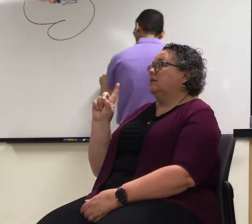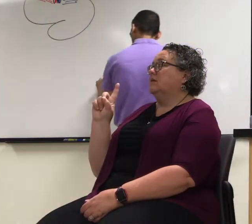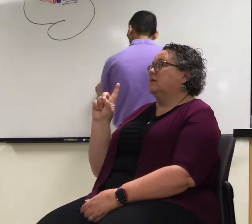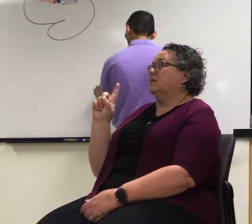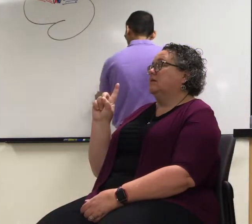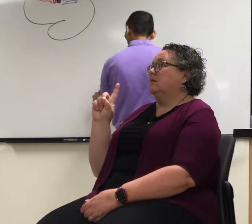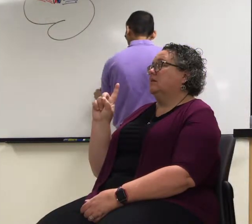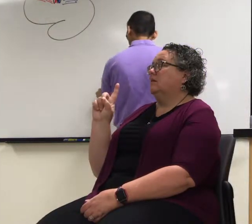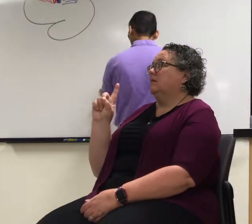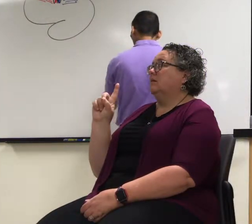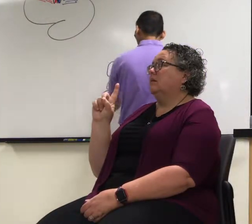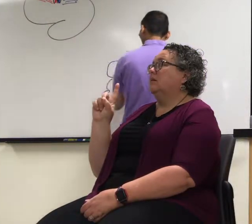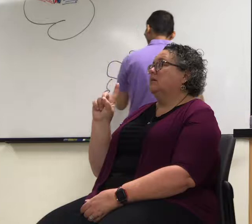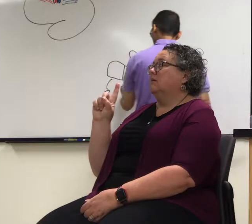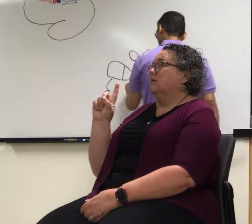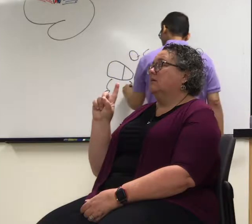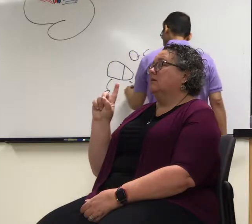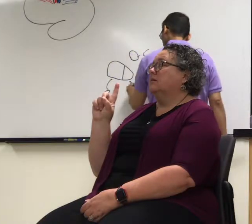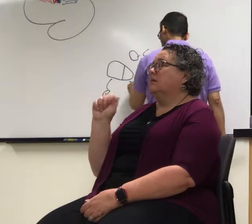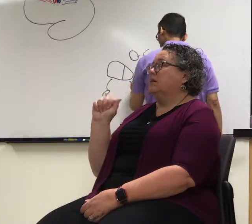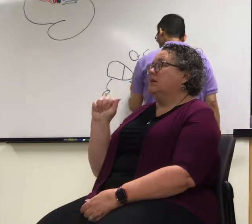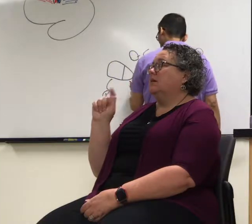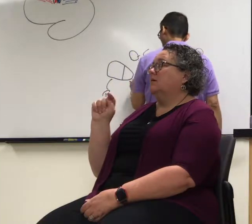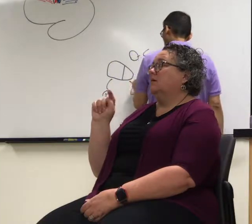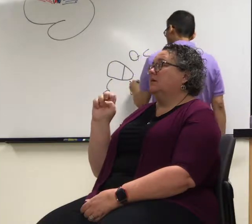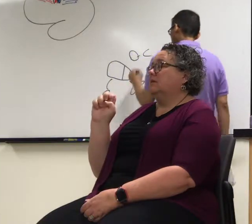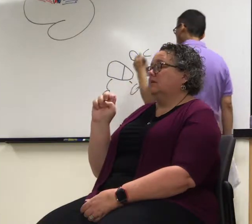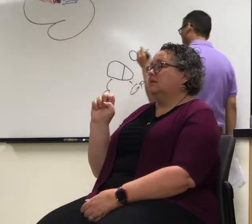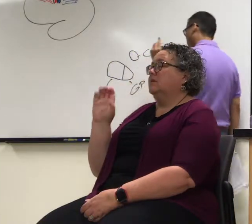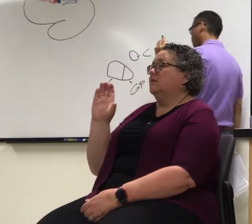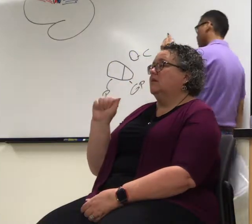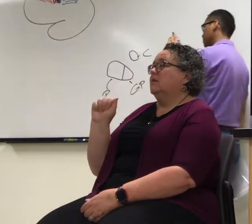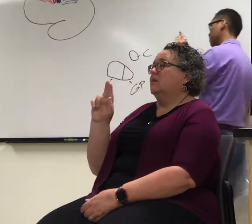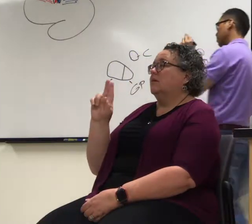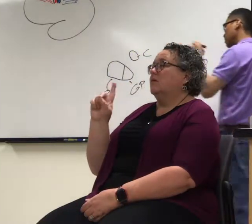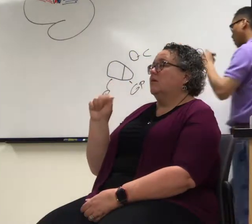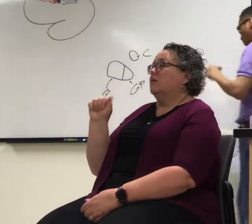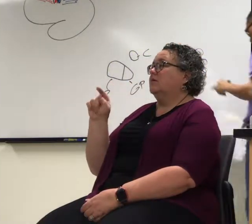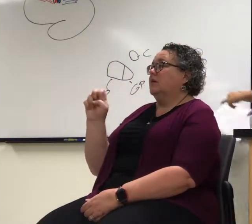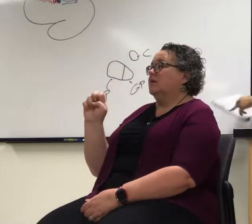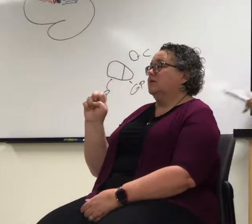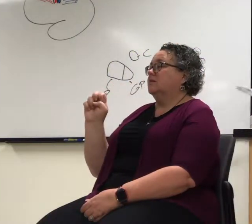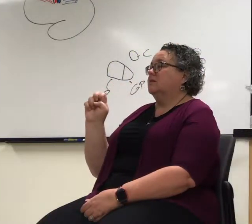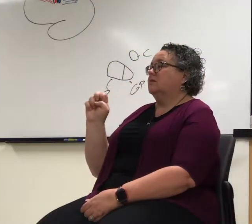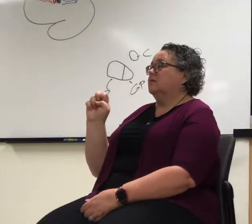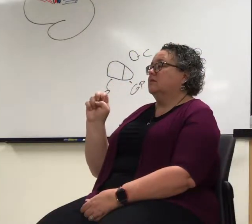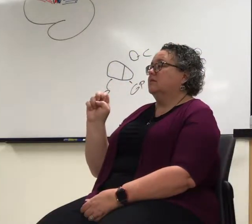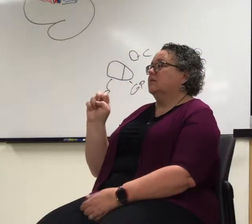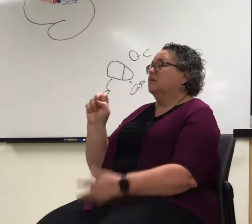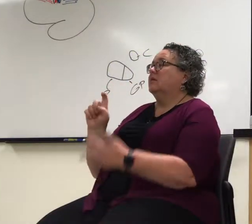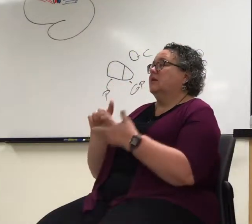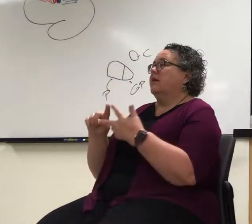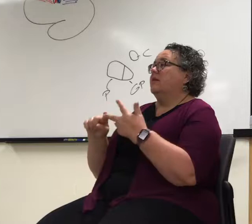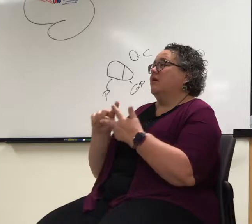And then there's putamen, P, and GP for globus pallidus. Those are the other parts of